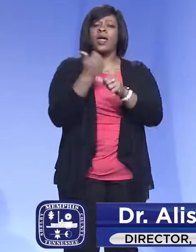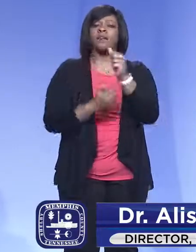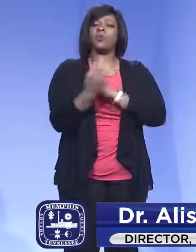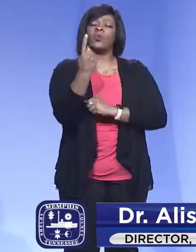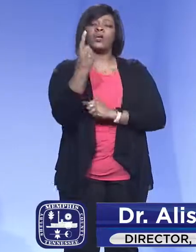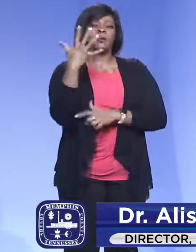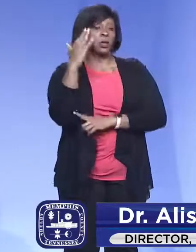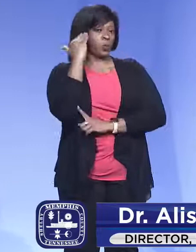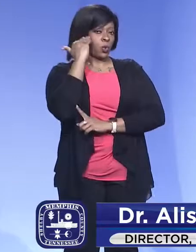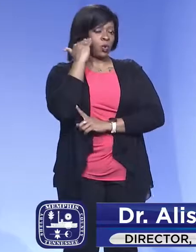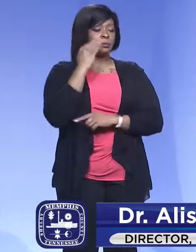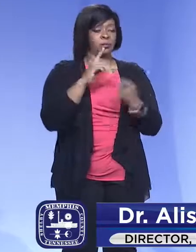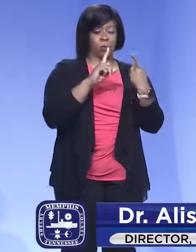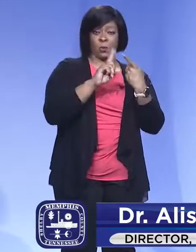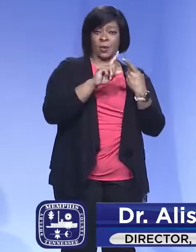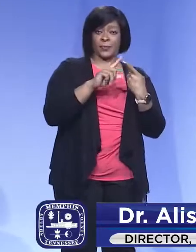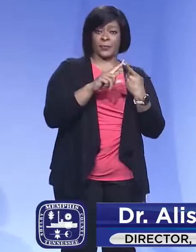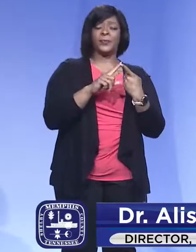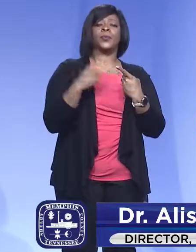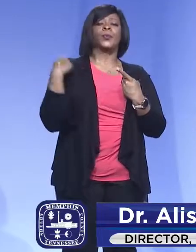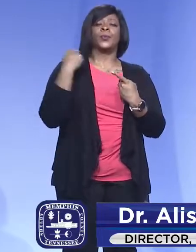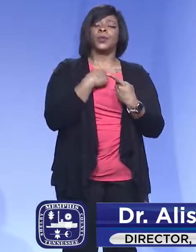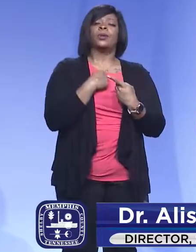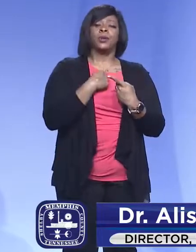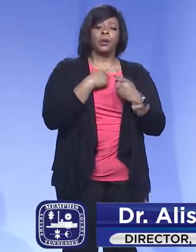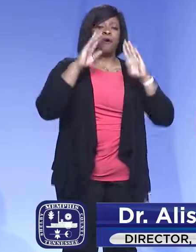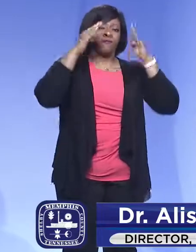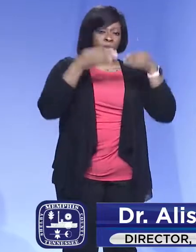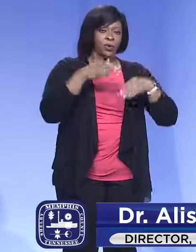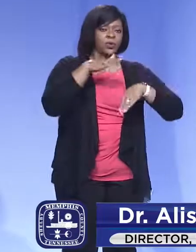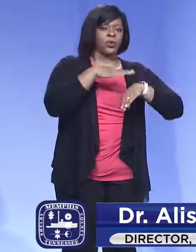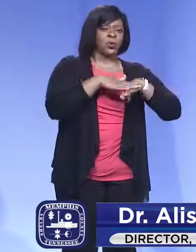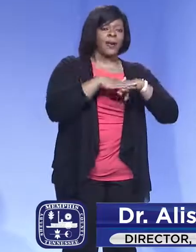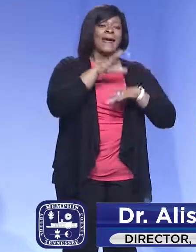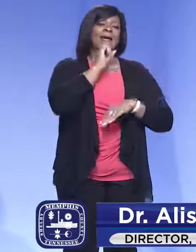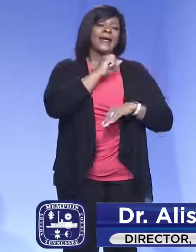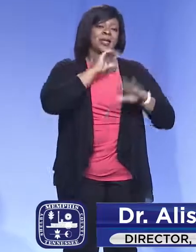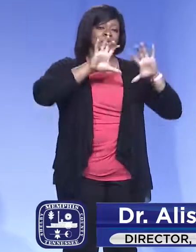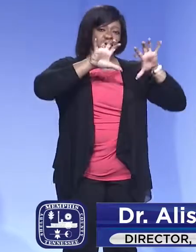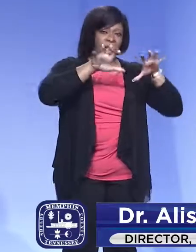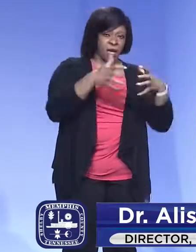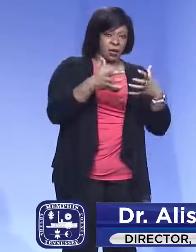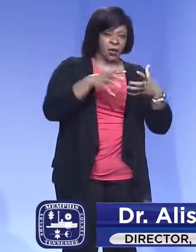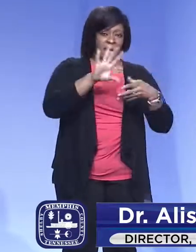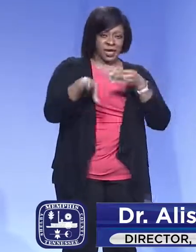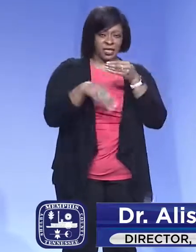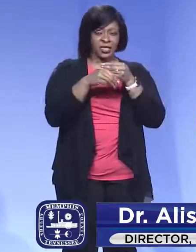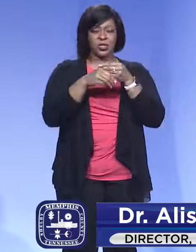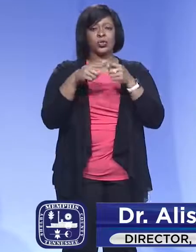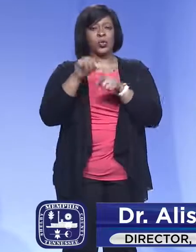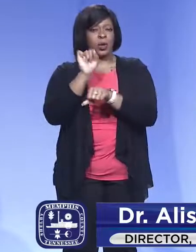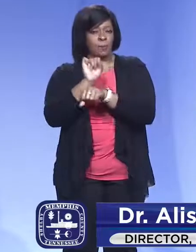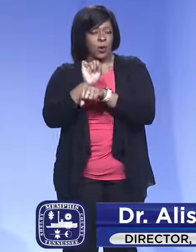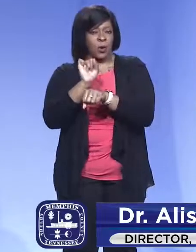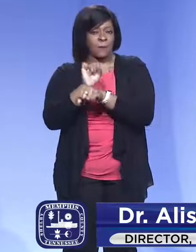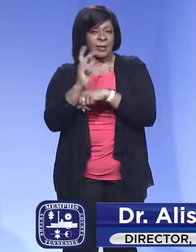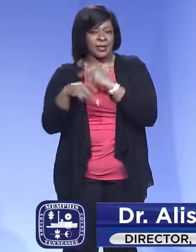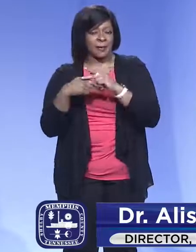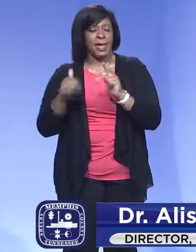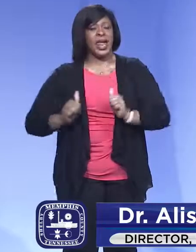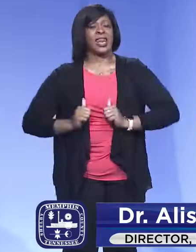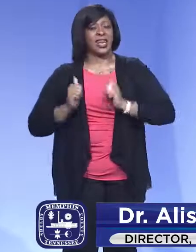be aware of. One is we also are focusing on age categories in addition to the employment or